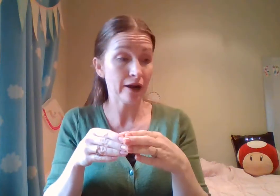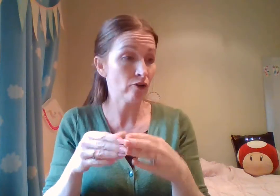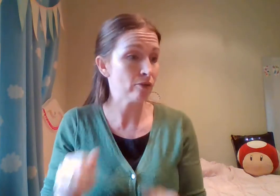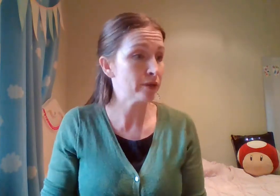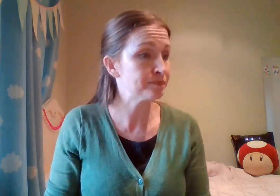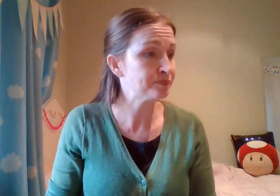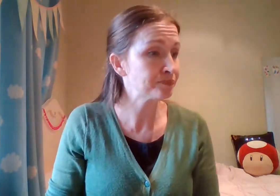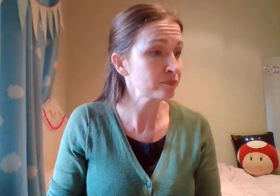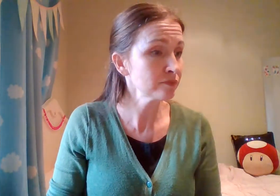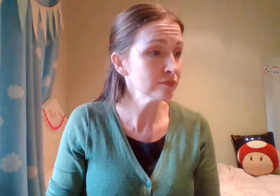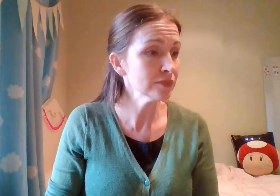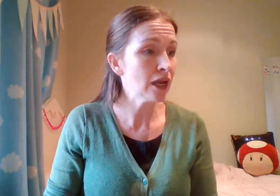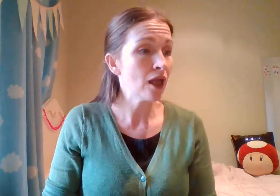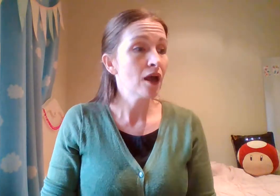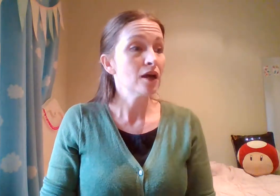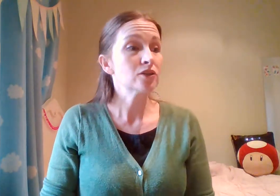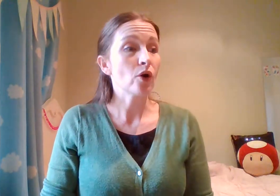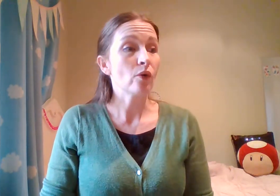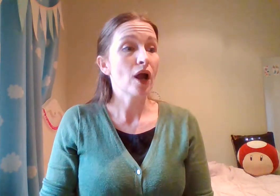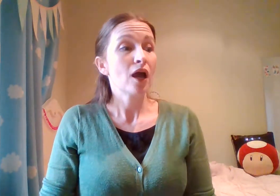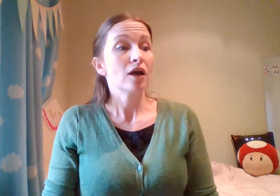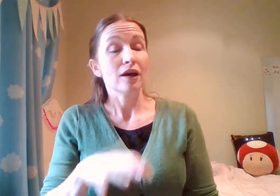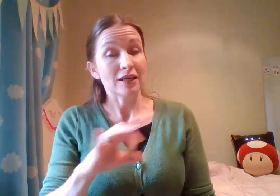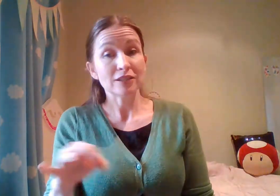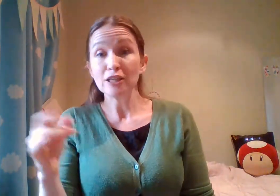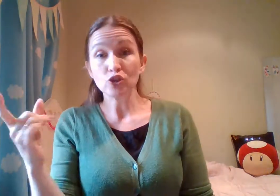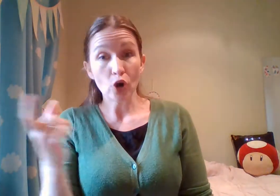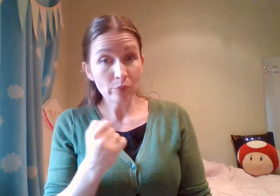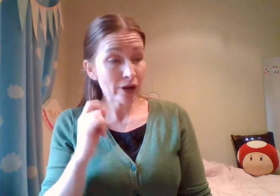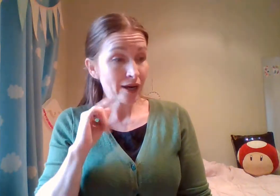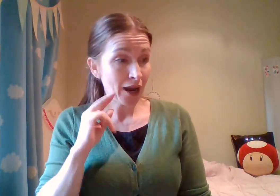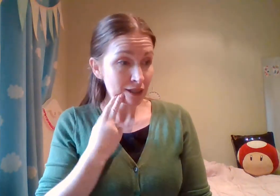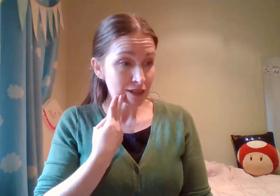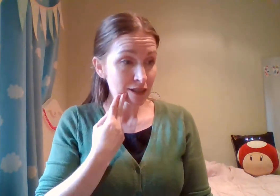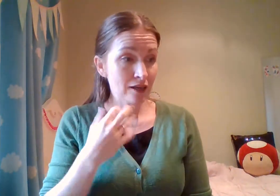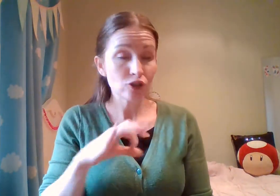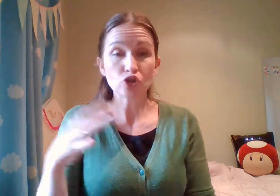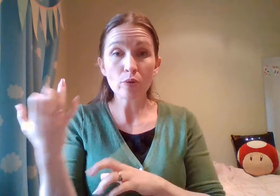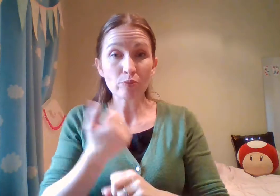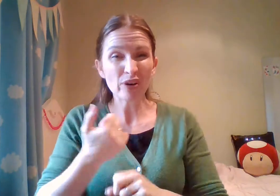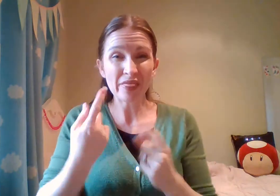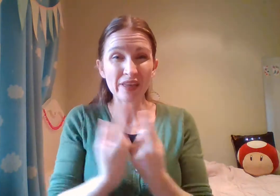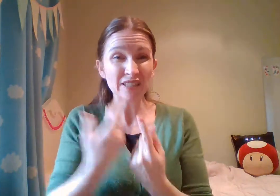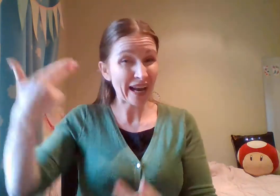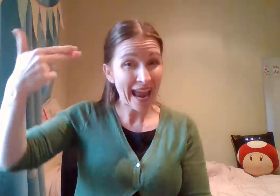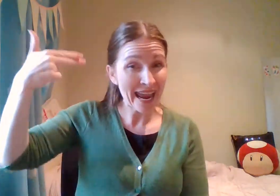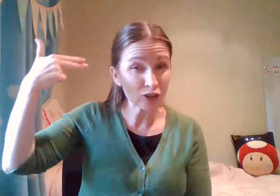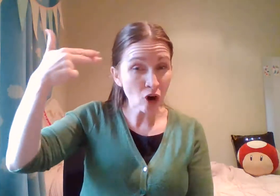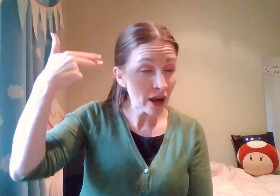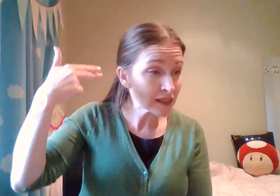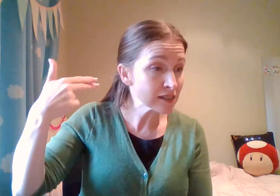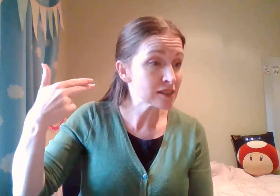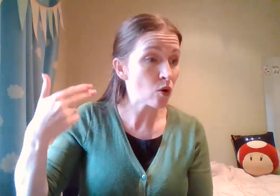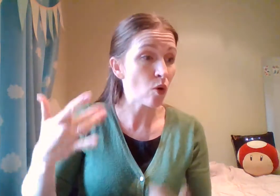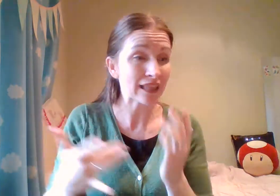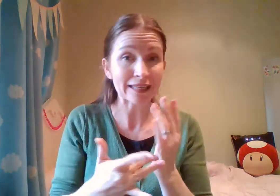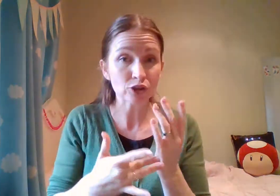group. So, as I said, don't bring nuts, don't bring things like hair dryers or